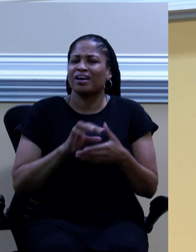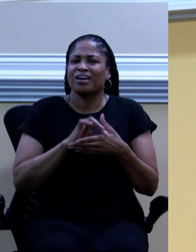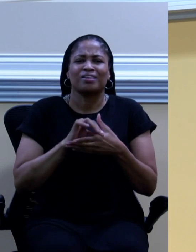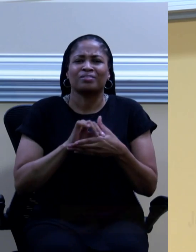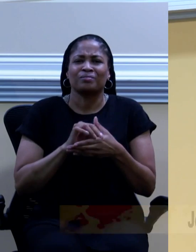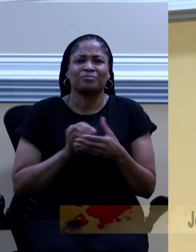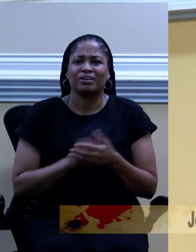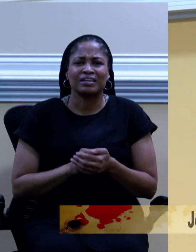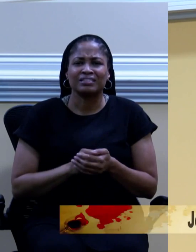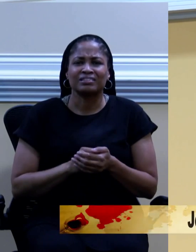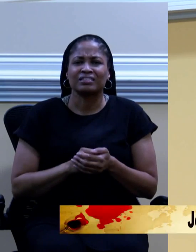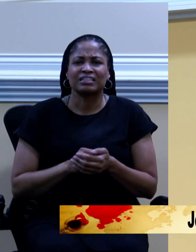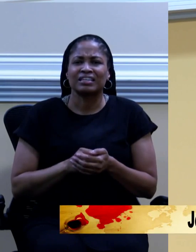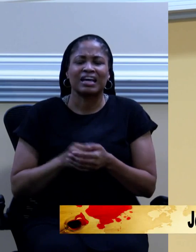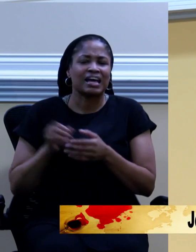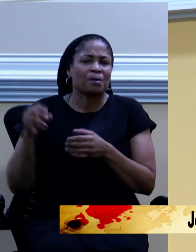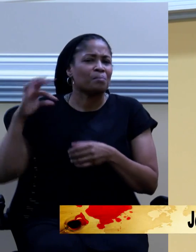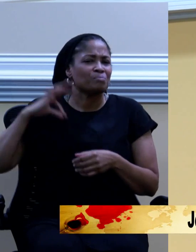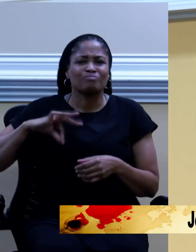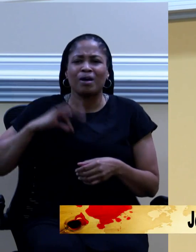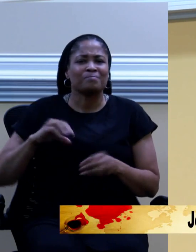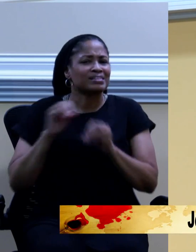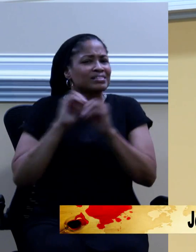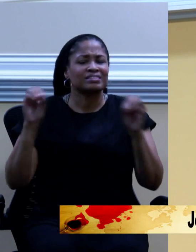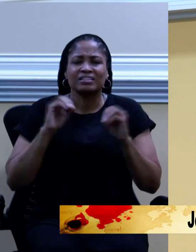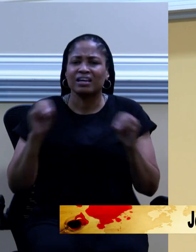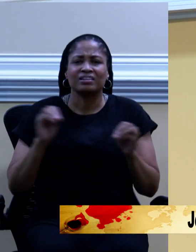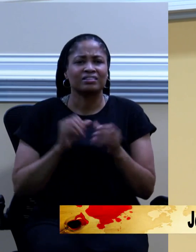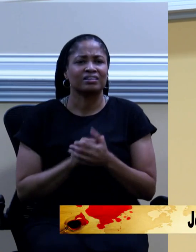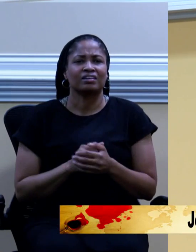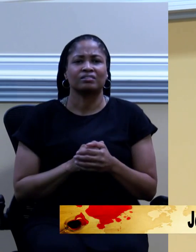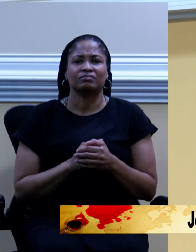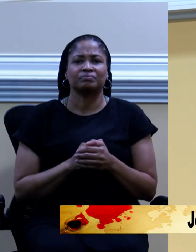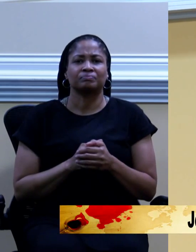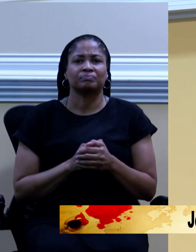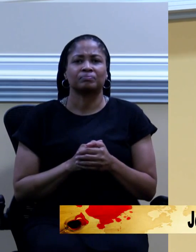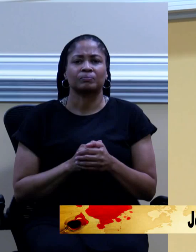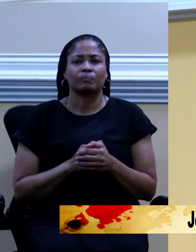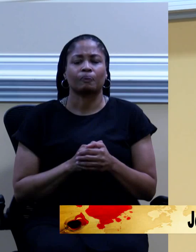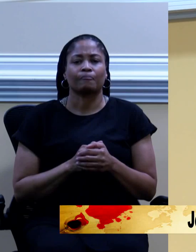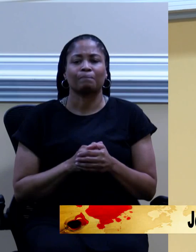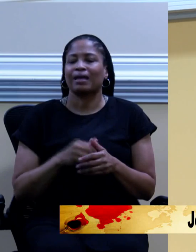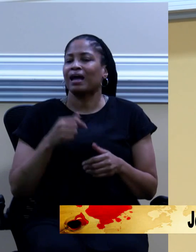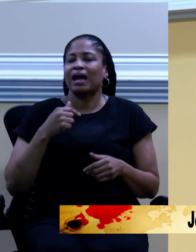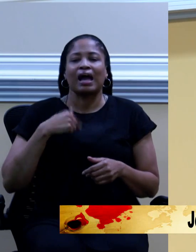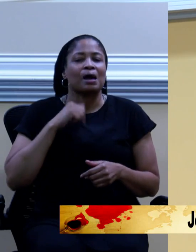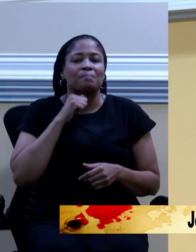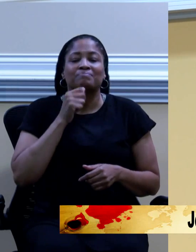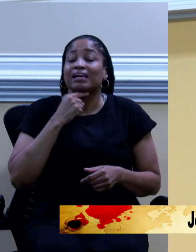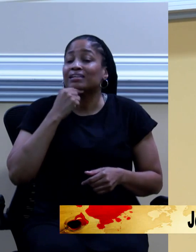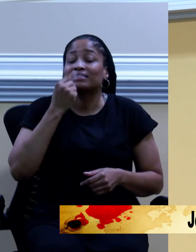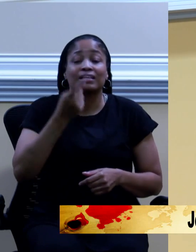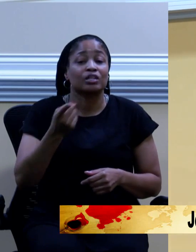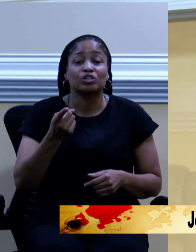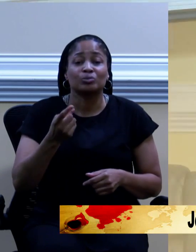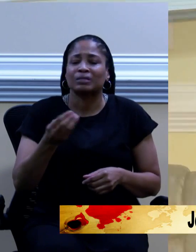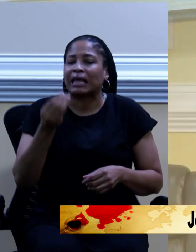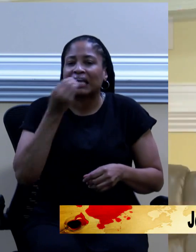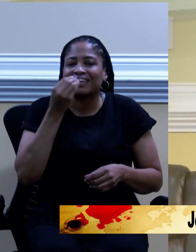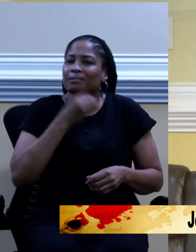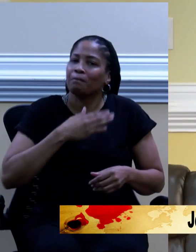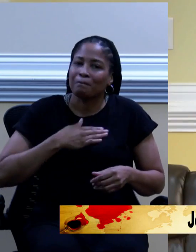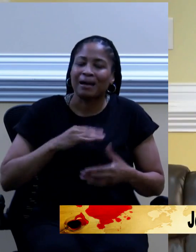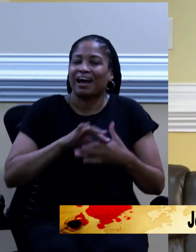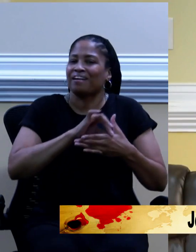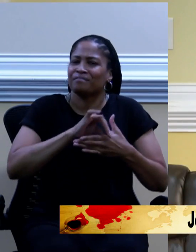unto you, they are spirit and they are life. He said, I'm not telling you to eat my flesh and